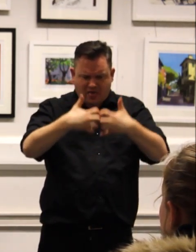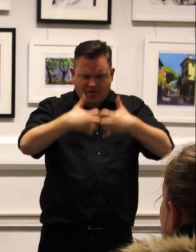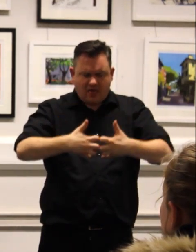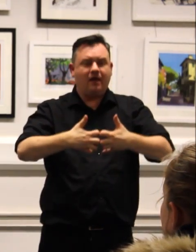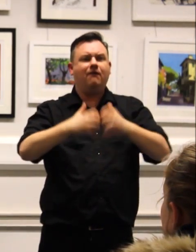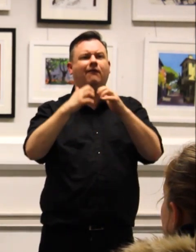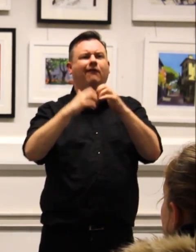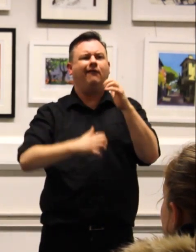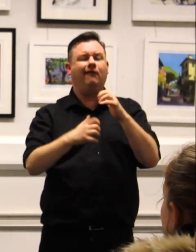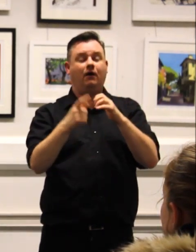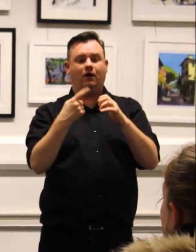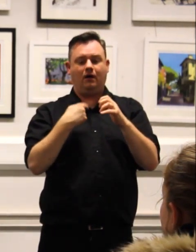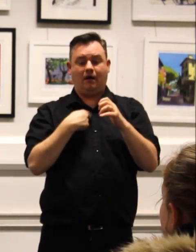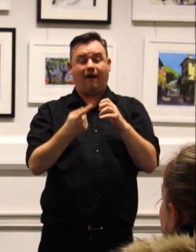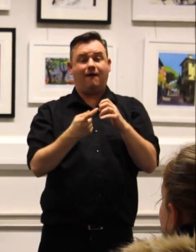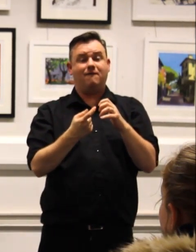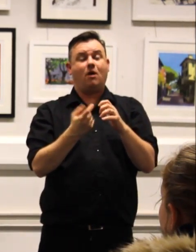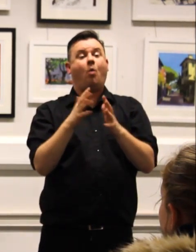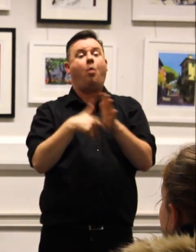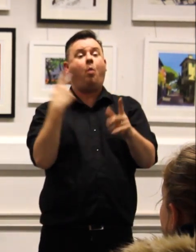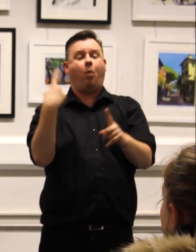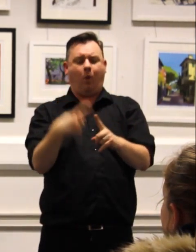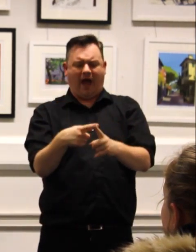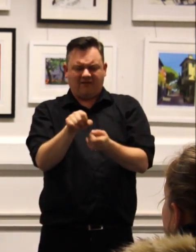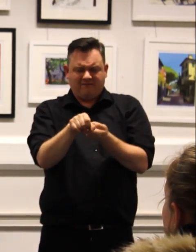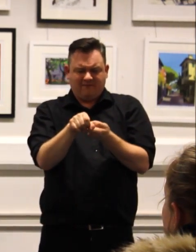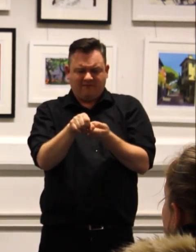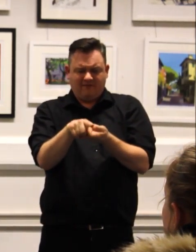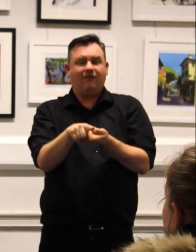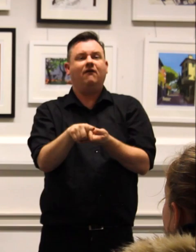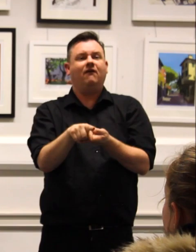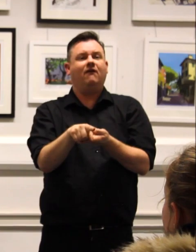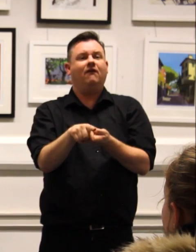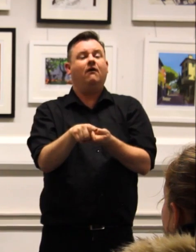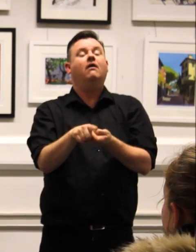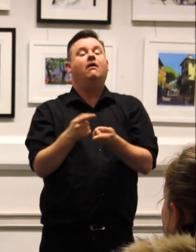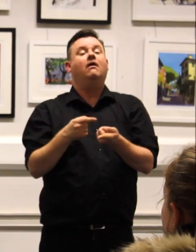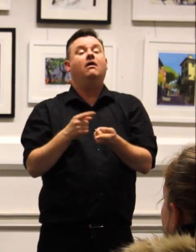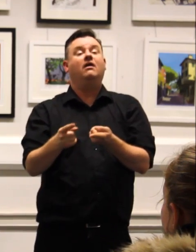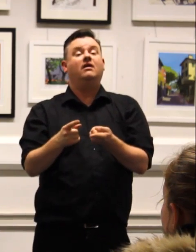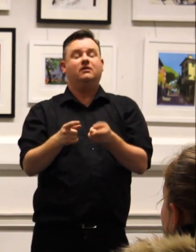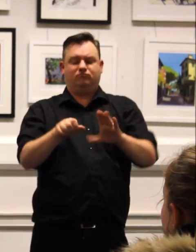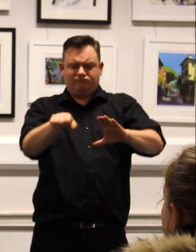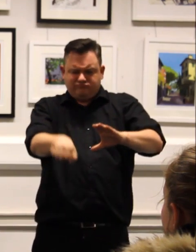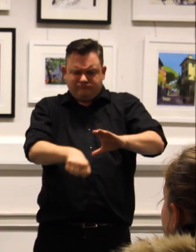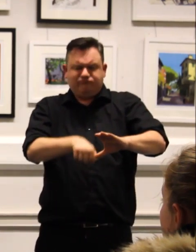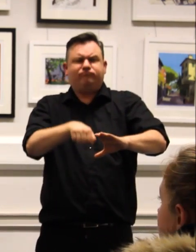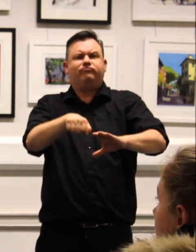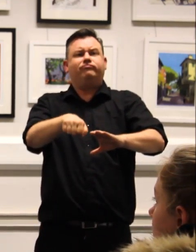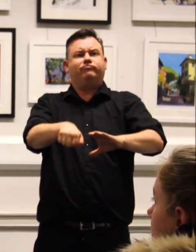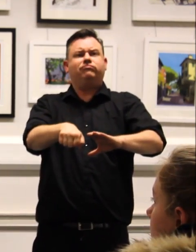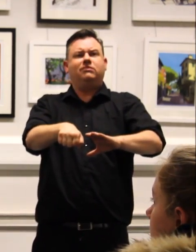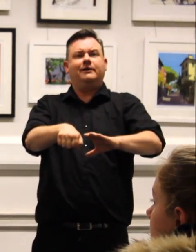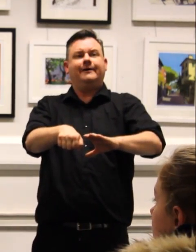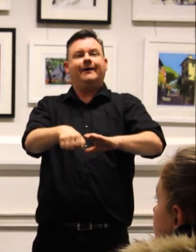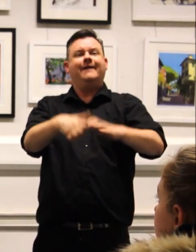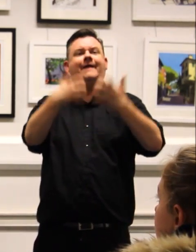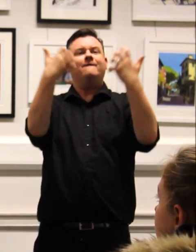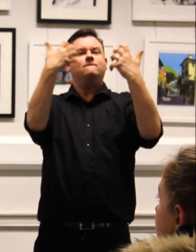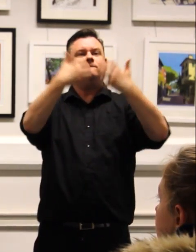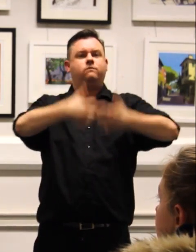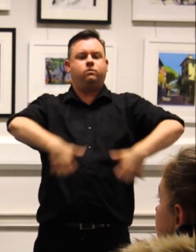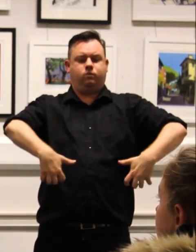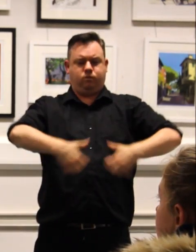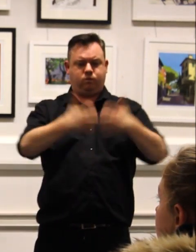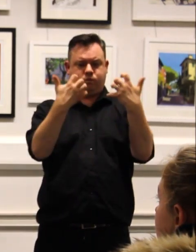He flicked a plug of wax off with his knife, turned the crank, and set the